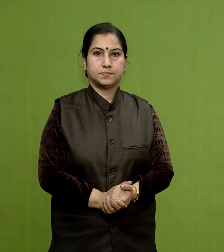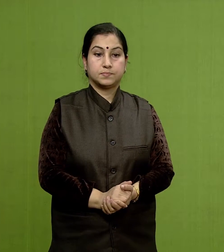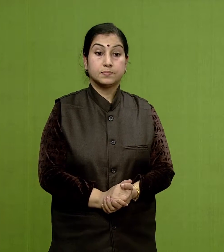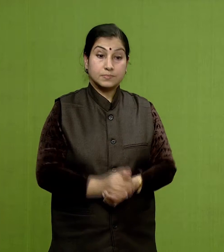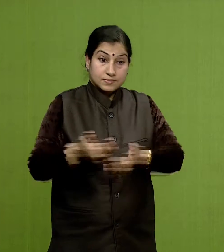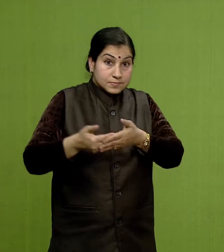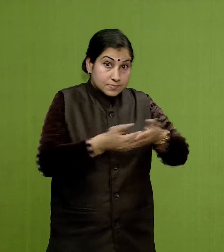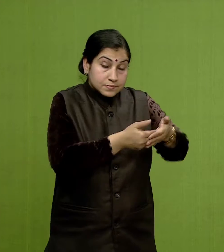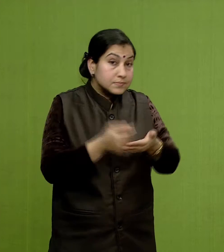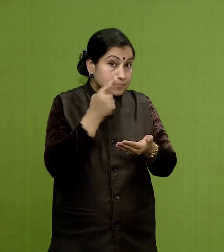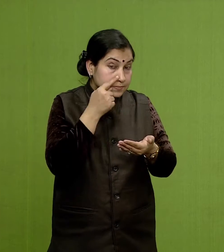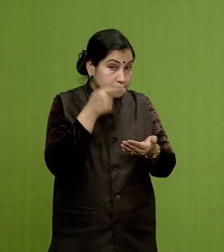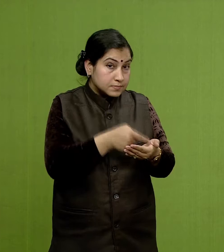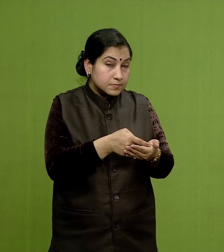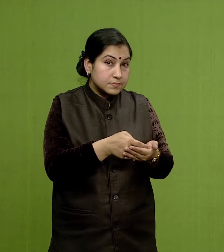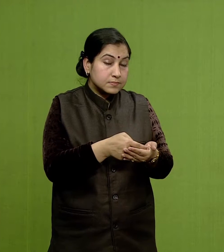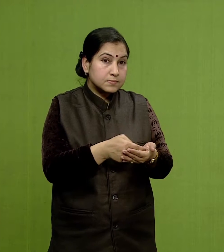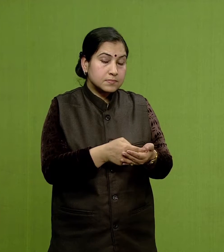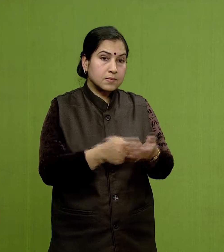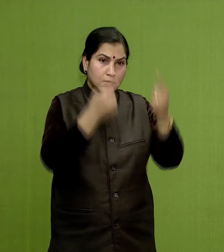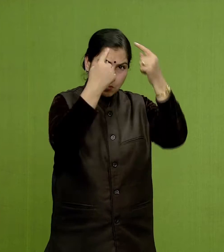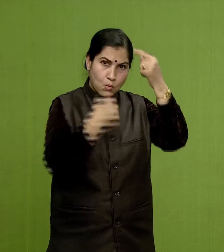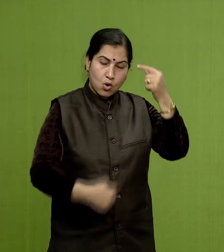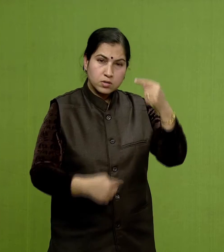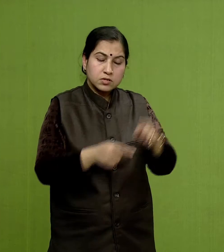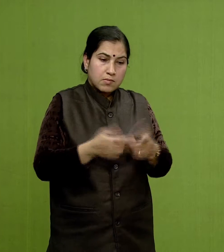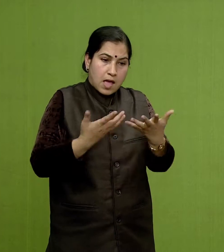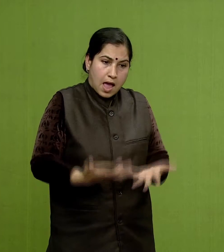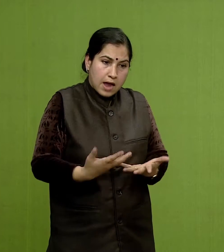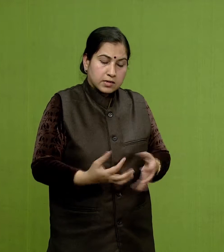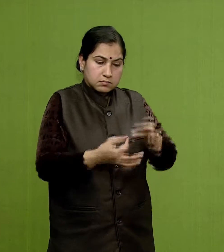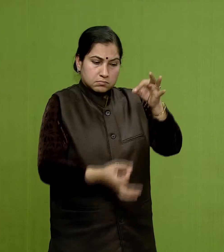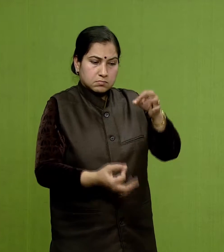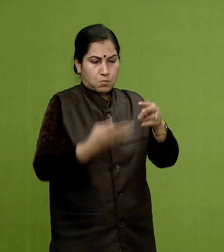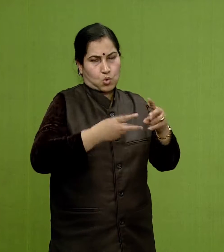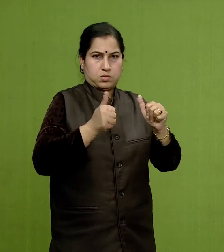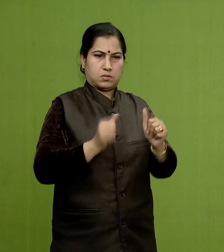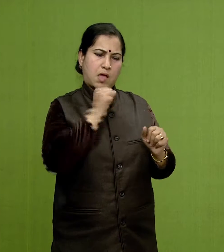Yadvi has appropriate weight and height for her age.